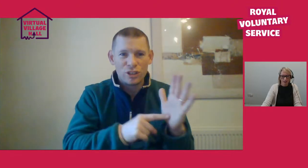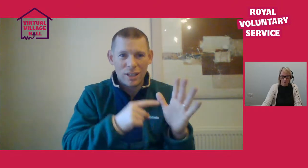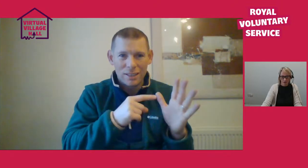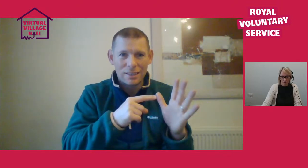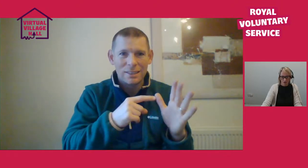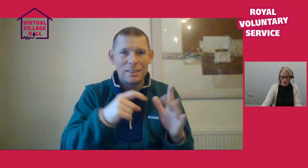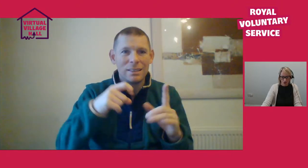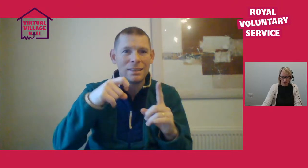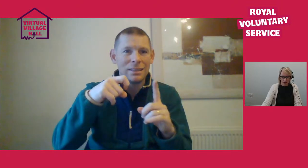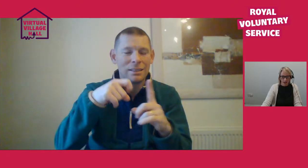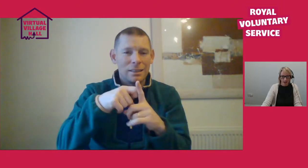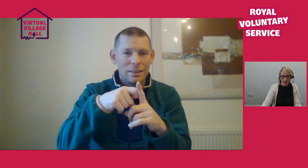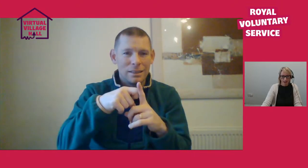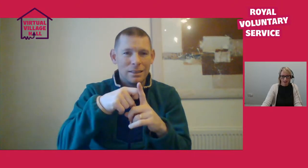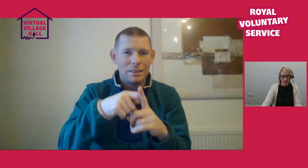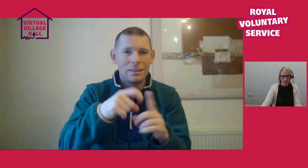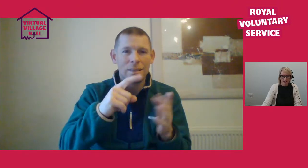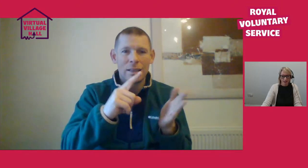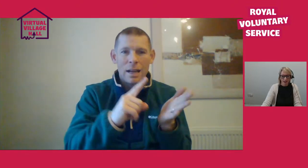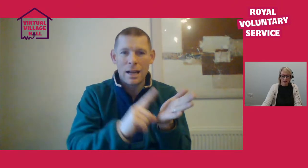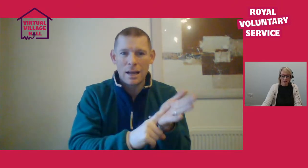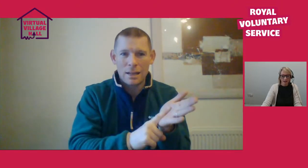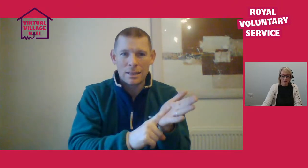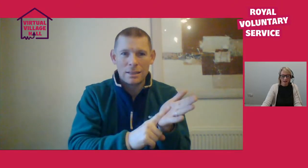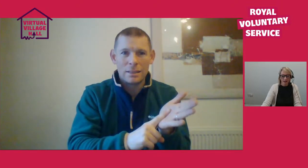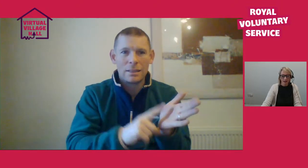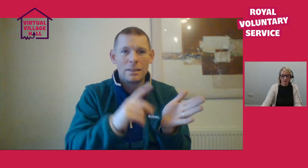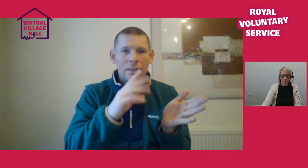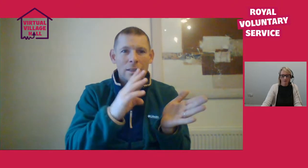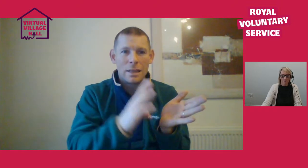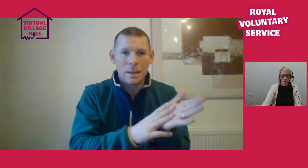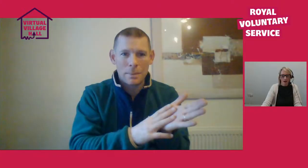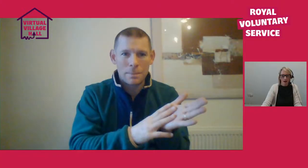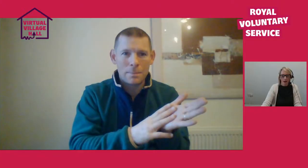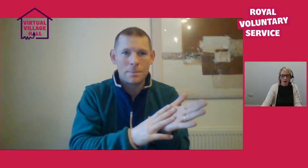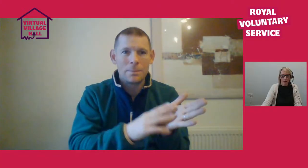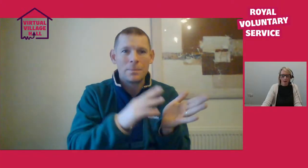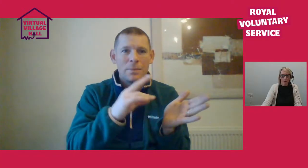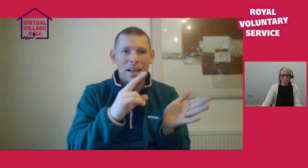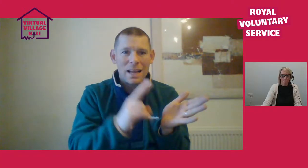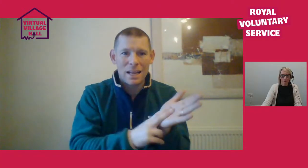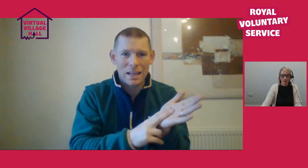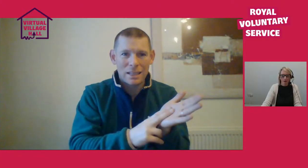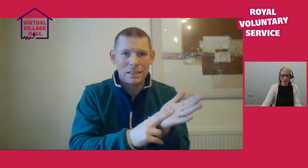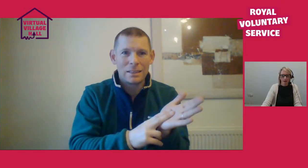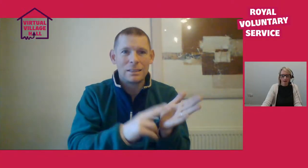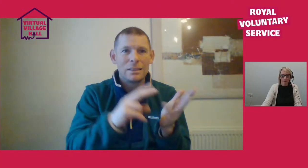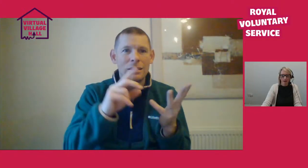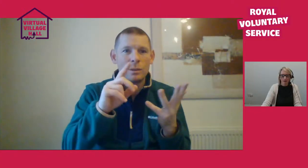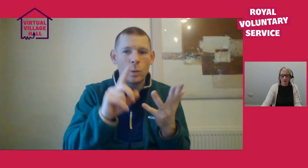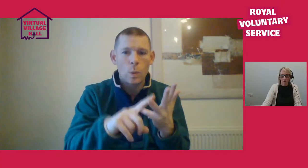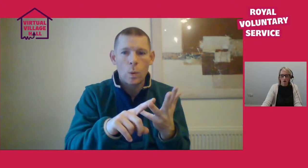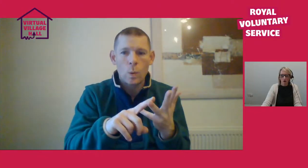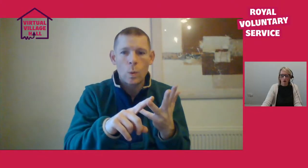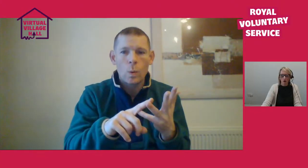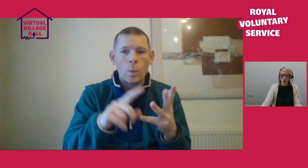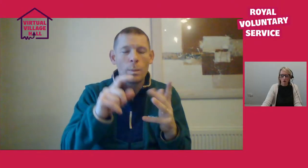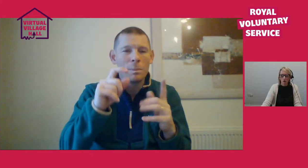I, J, K, L, M,